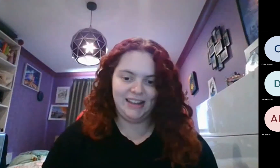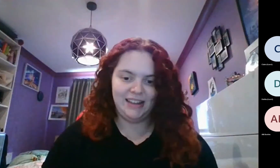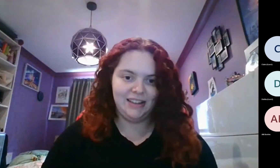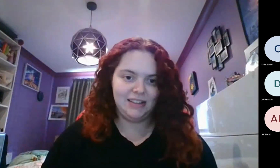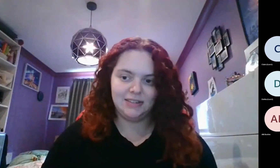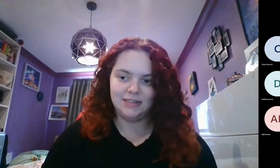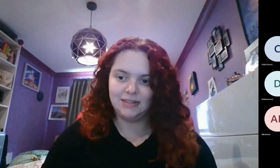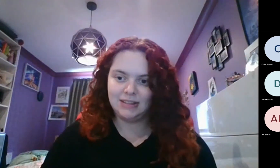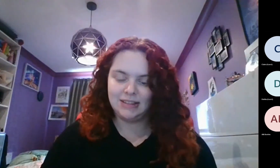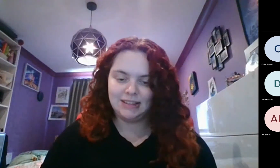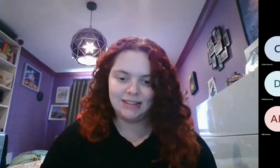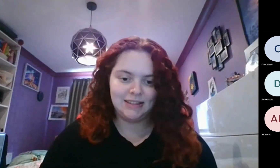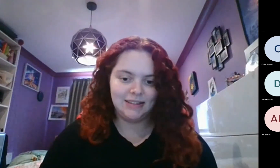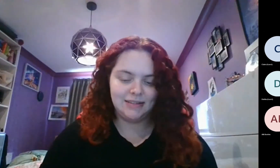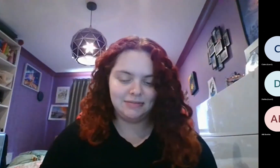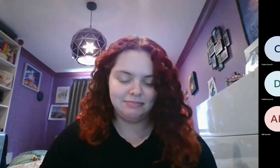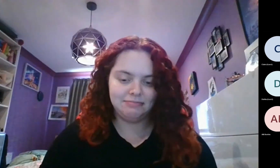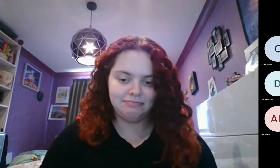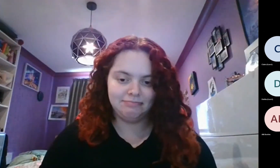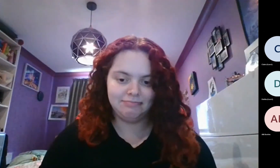Hey, Allie.